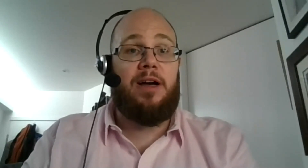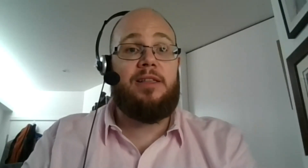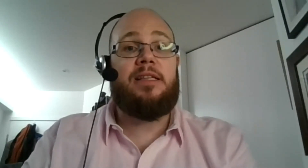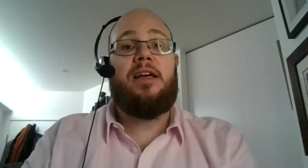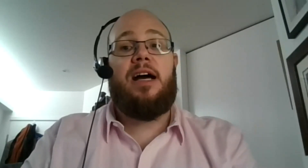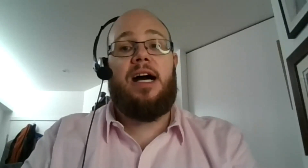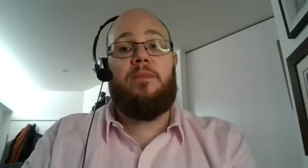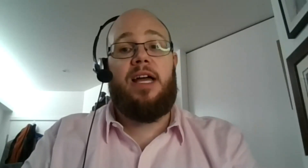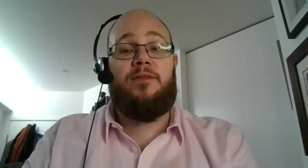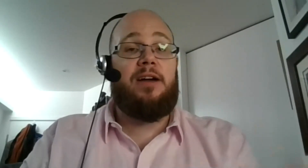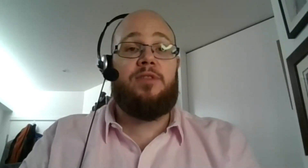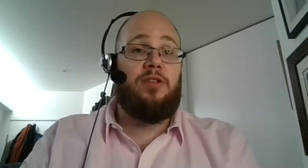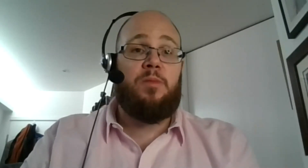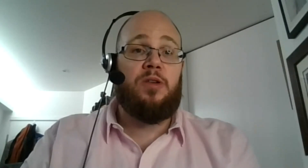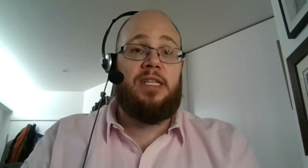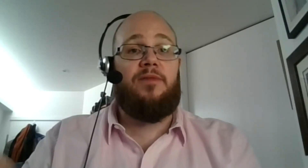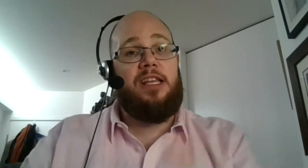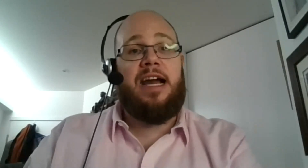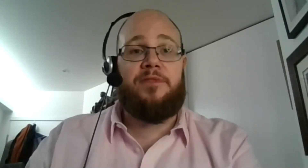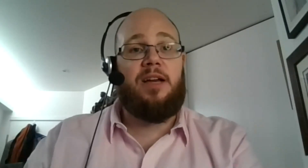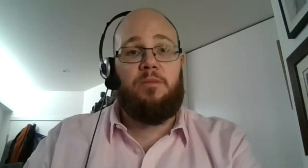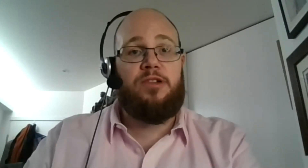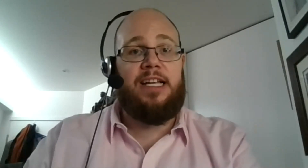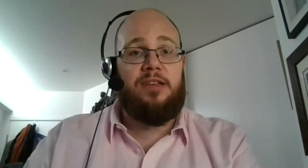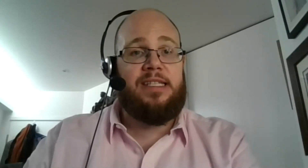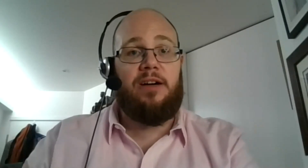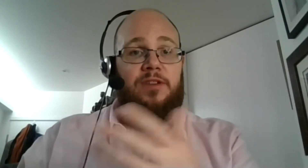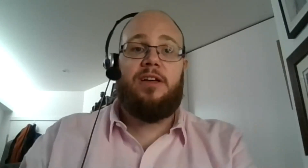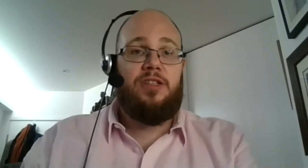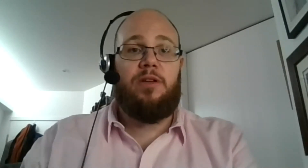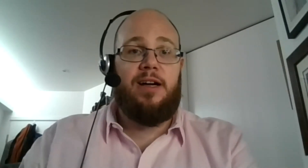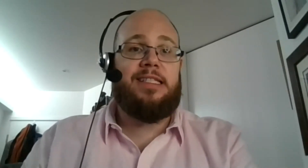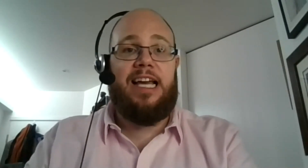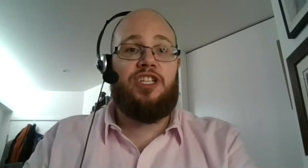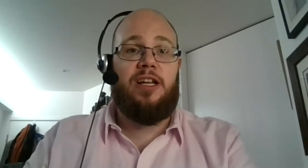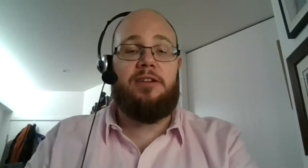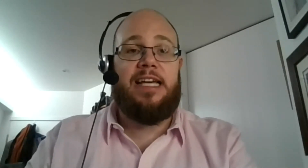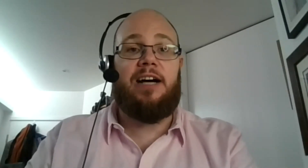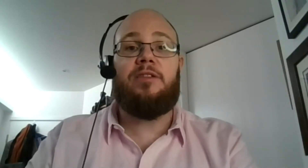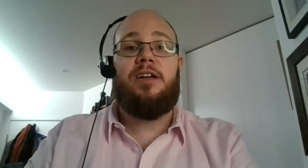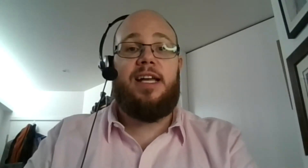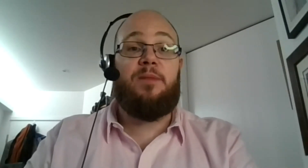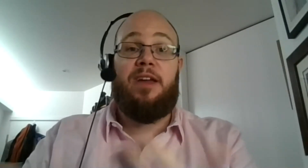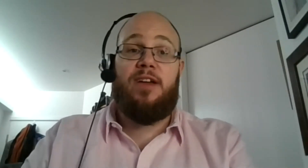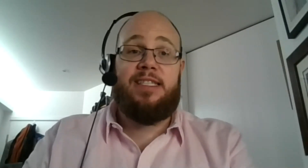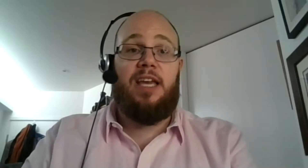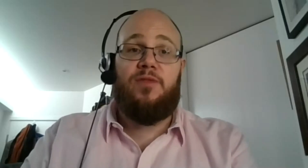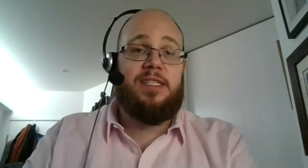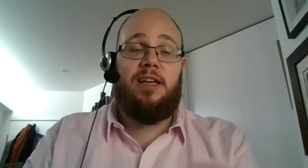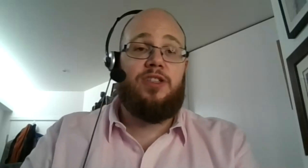hours. And if that result's positive, then you have to go and present yourself to an isolation hotel. It's a bit risky, obviously, because you